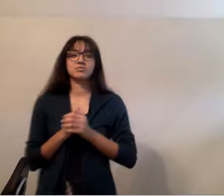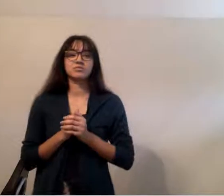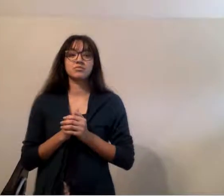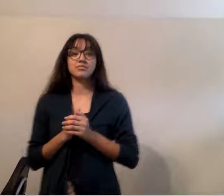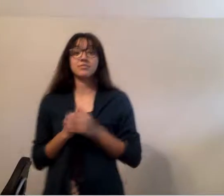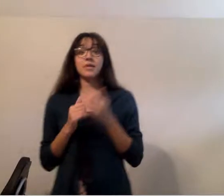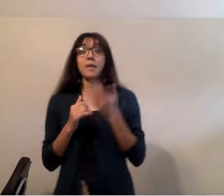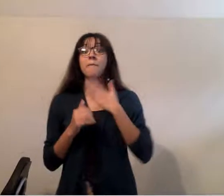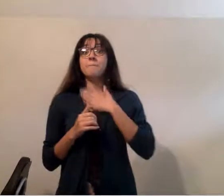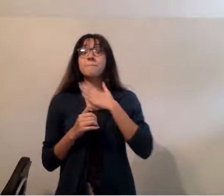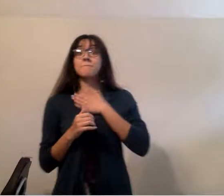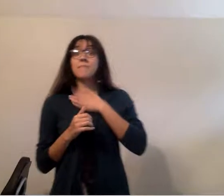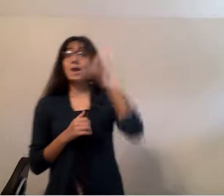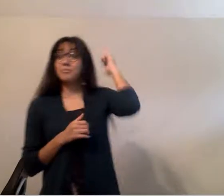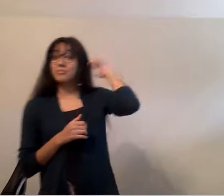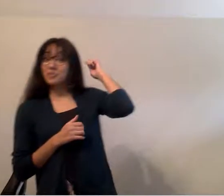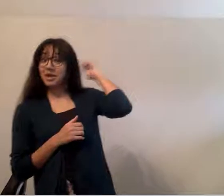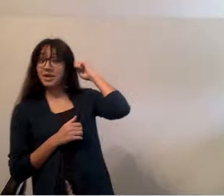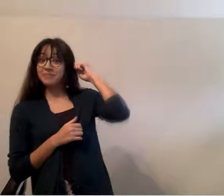here's my brain.